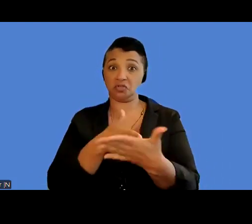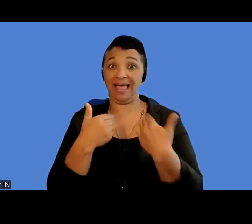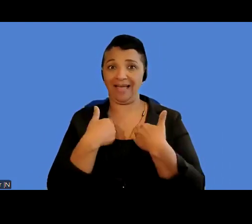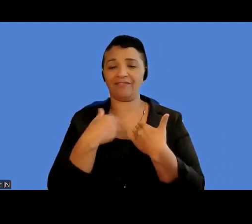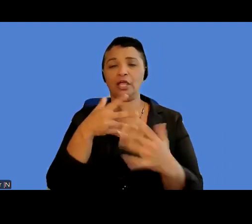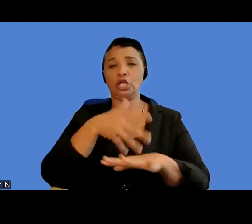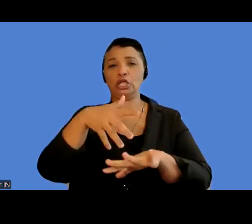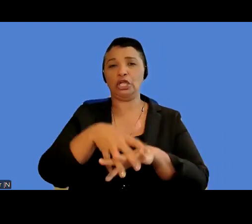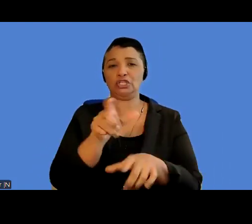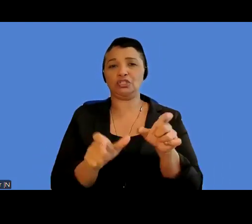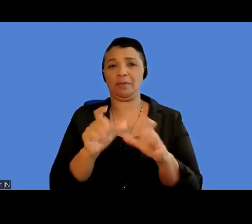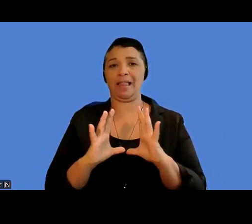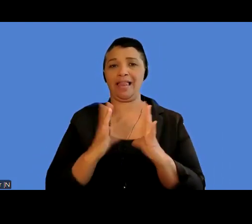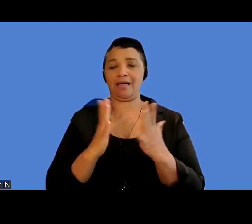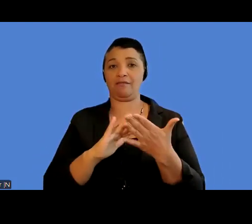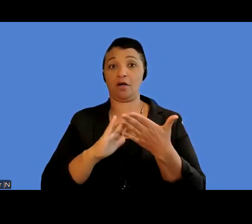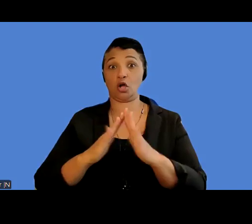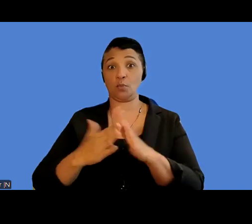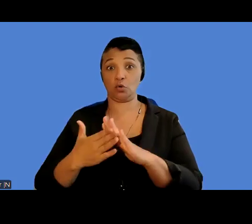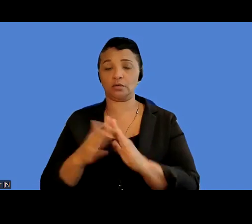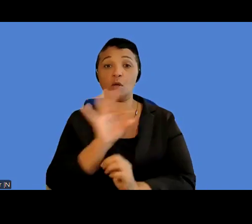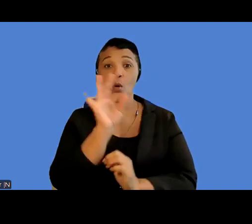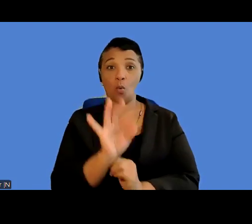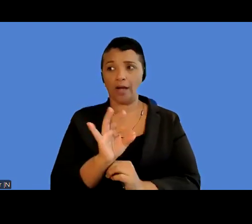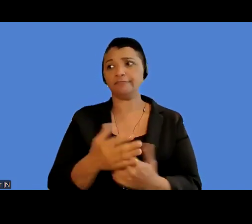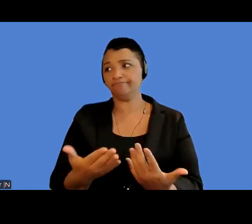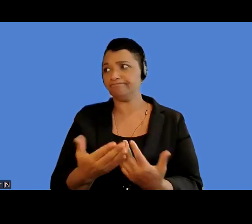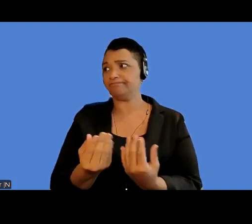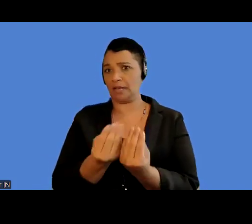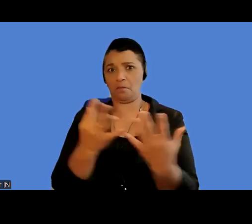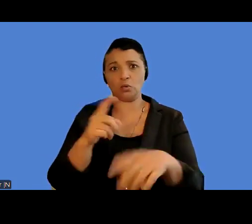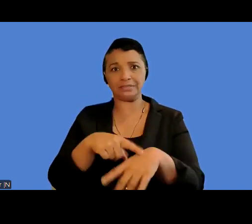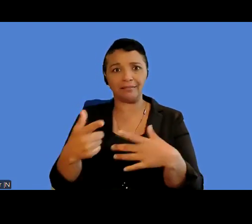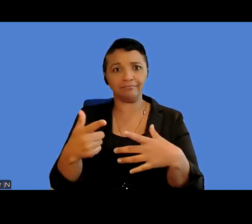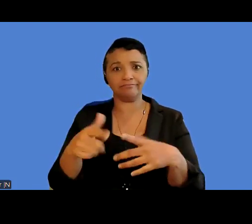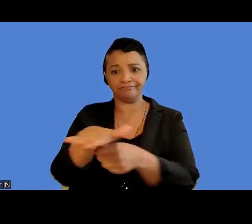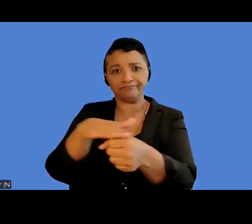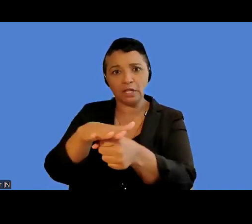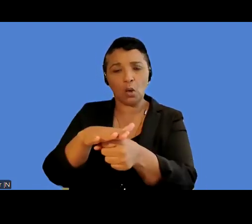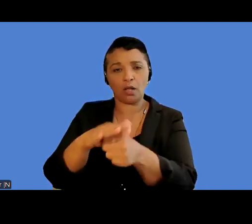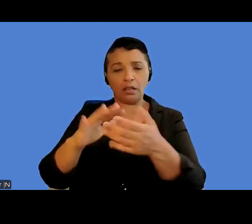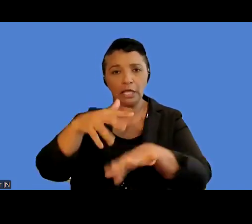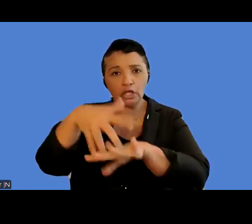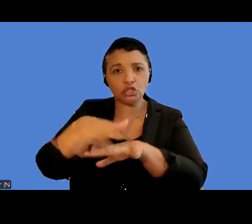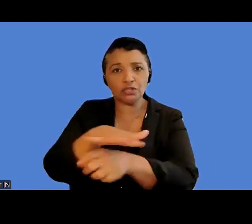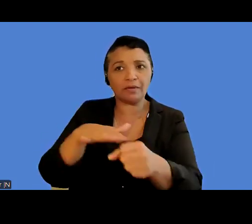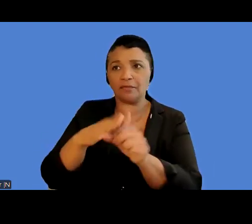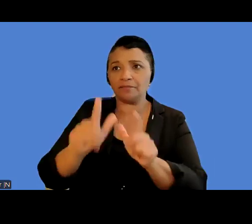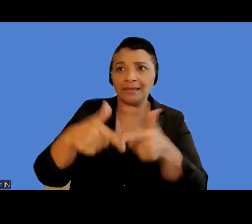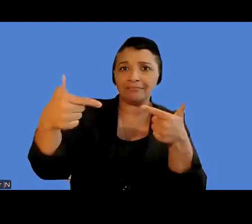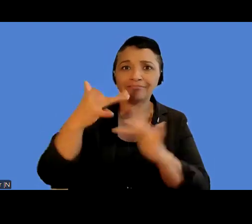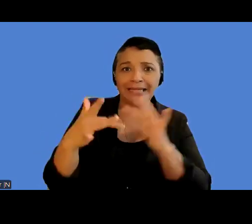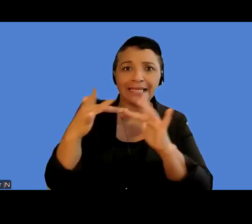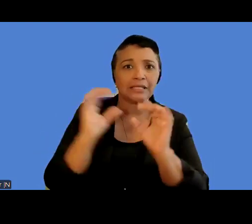who lives in the communities because I mean most of the times there's no internet connectivity there. That's why maybe we need to